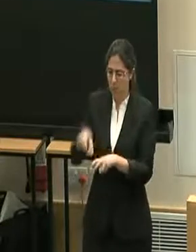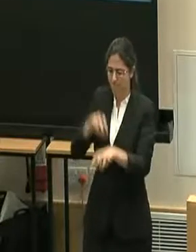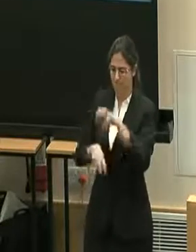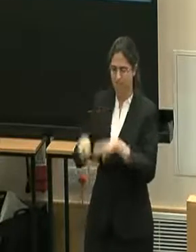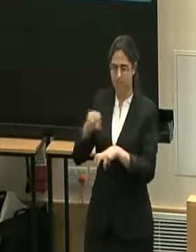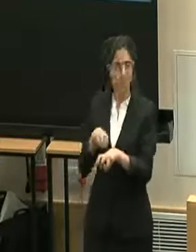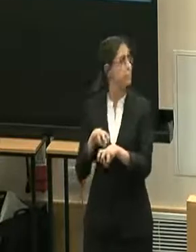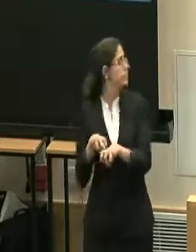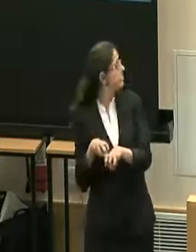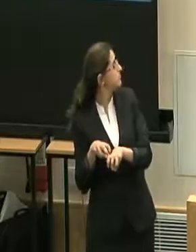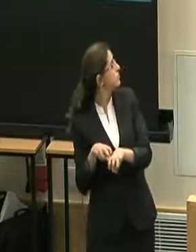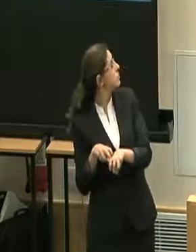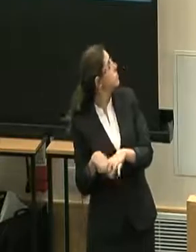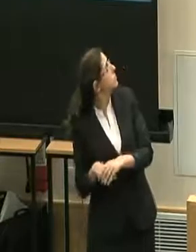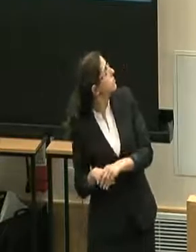point.